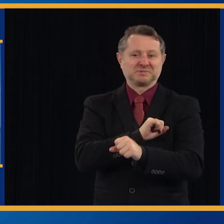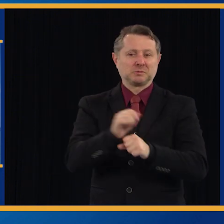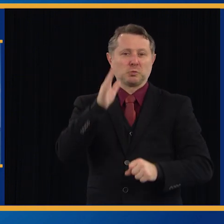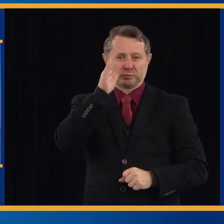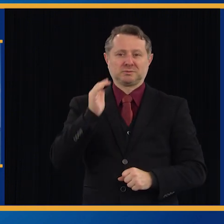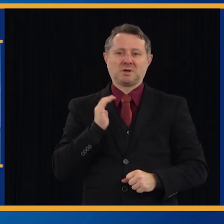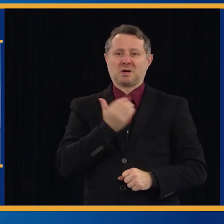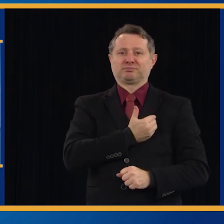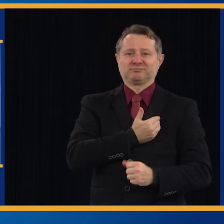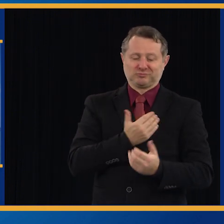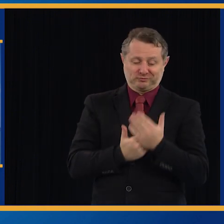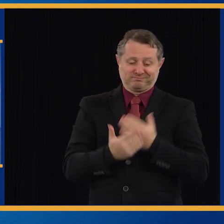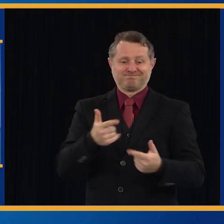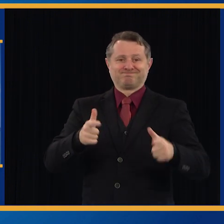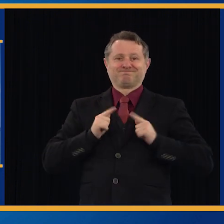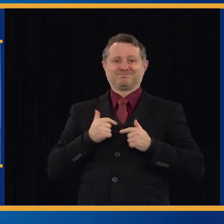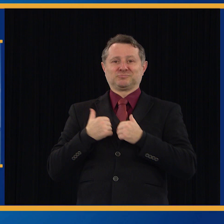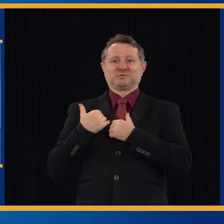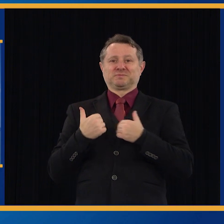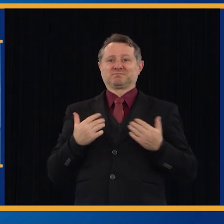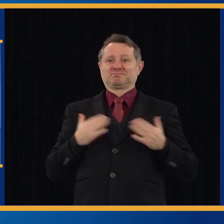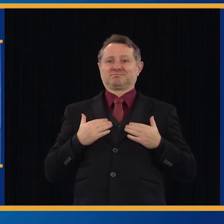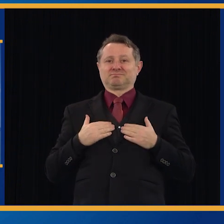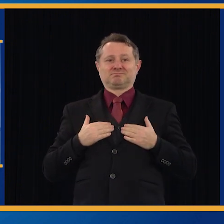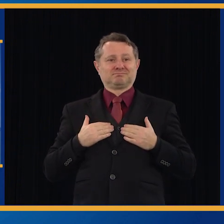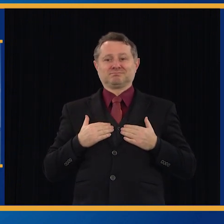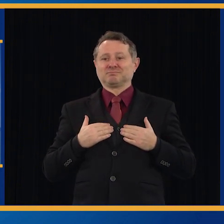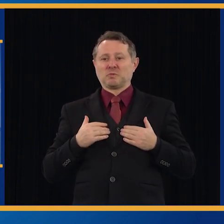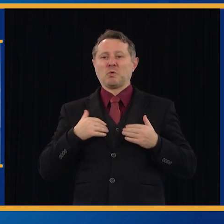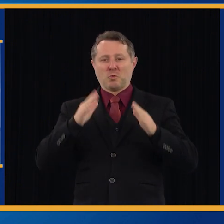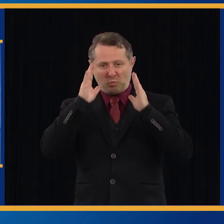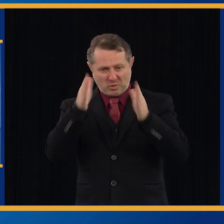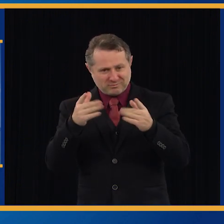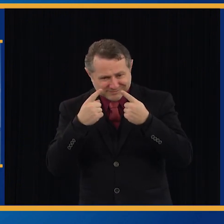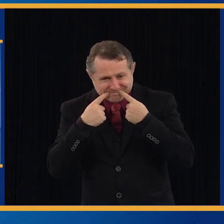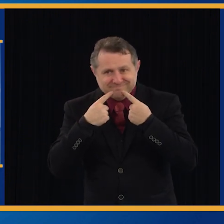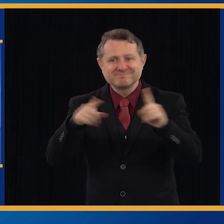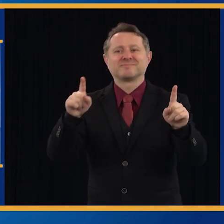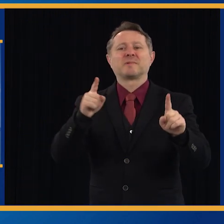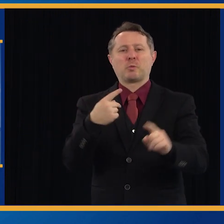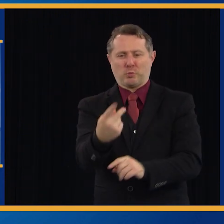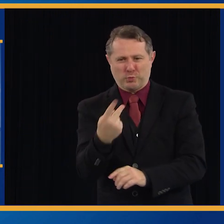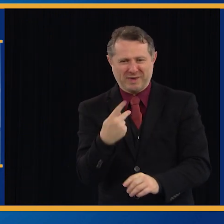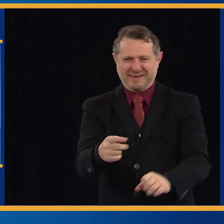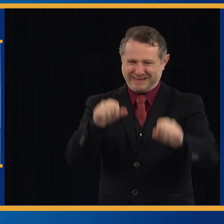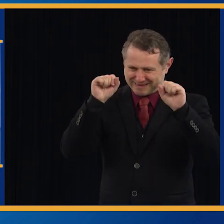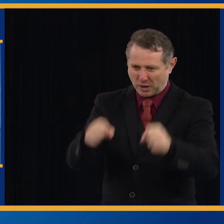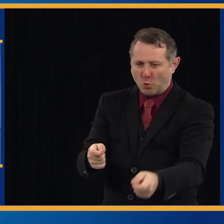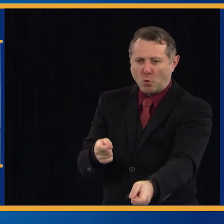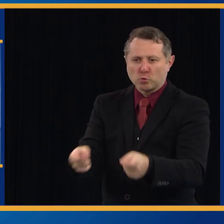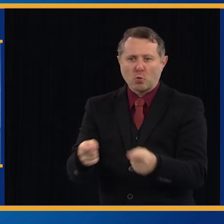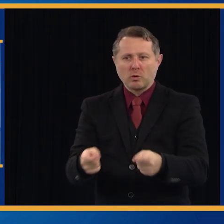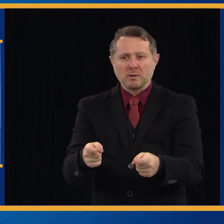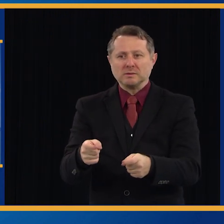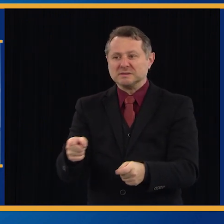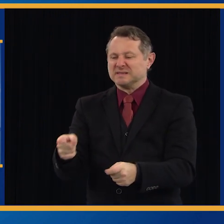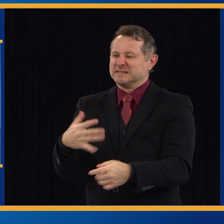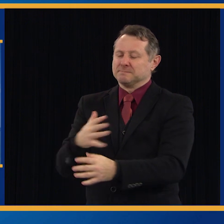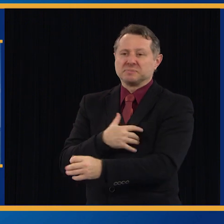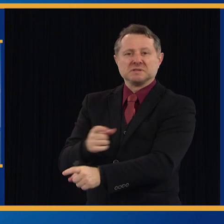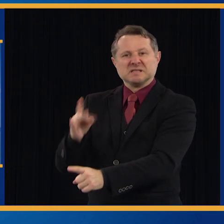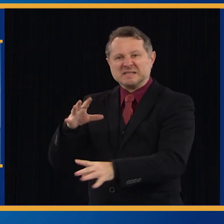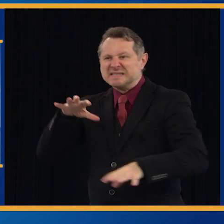And we're going to get through this. We can control the beast. The beast will not destroy us. We